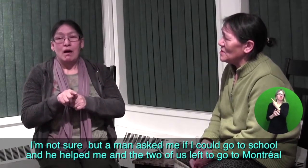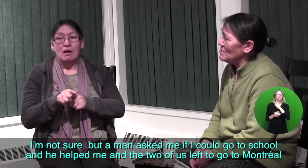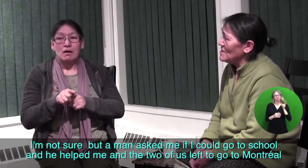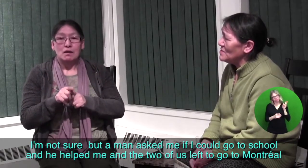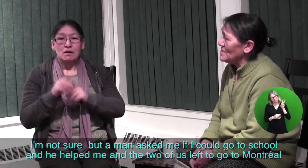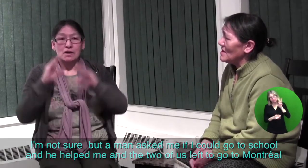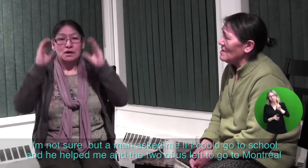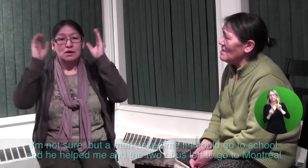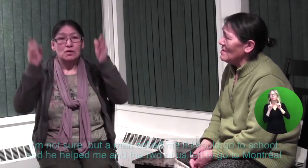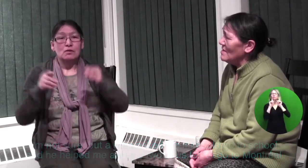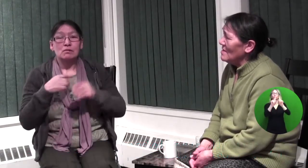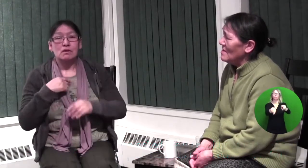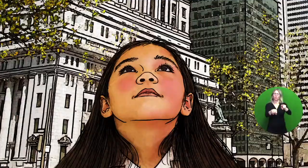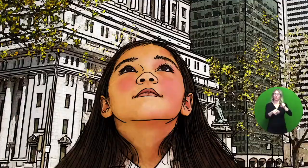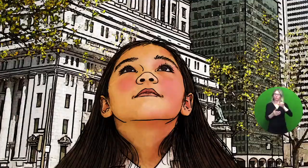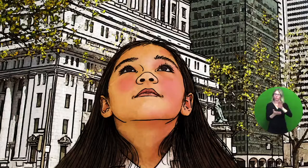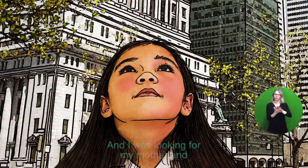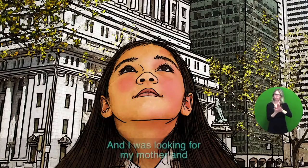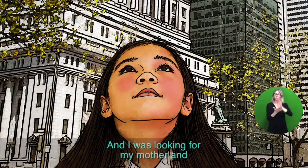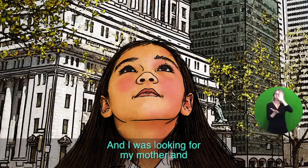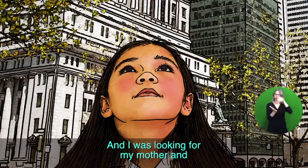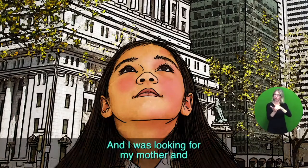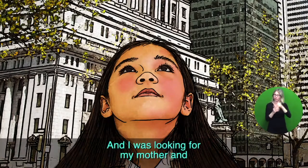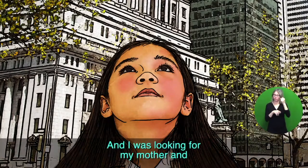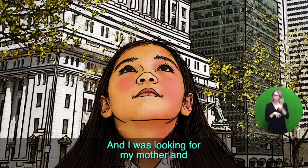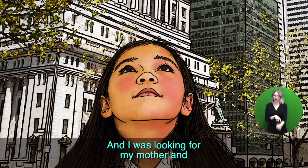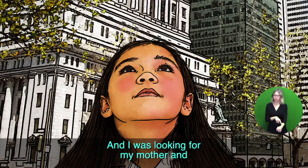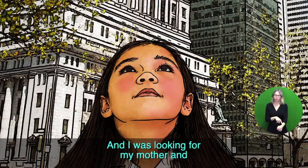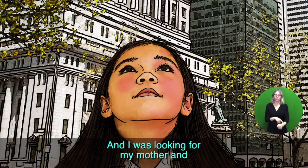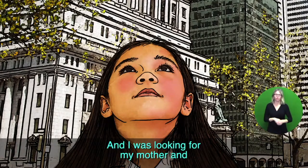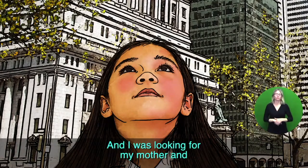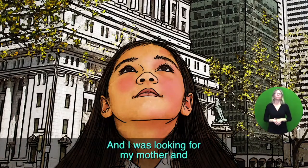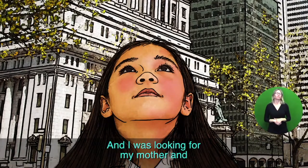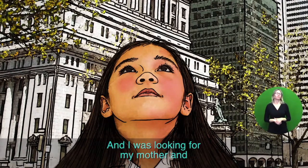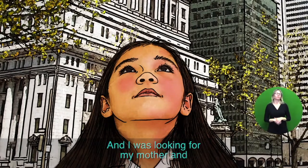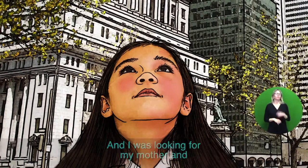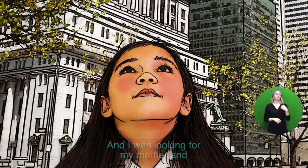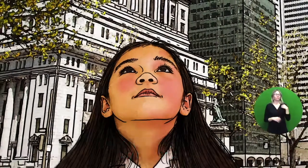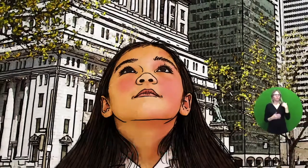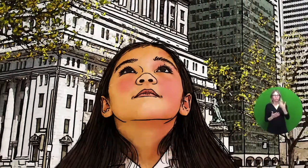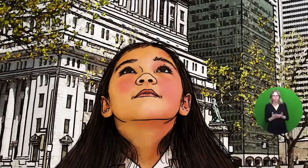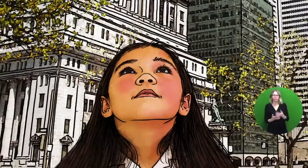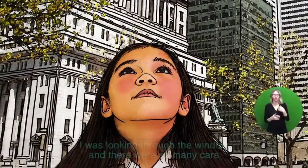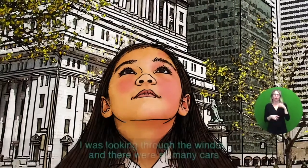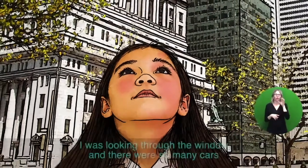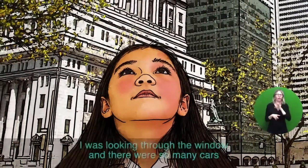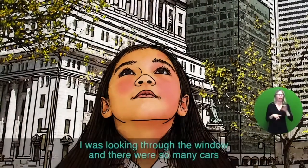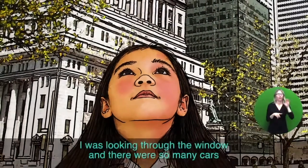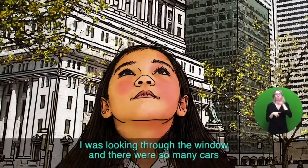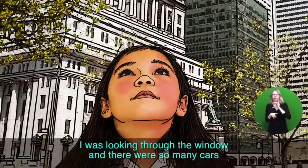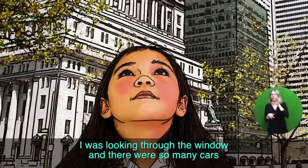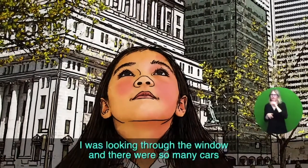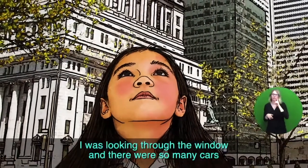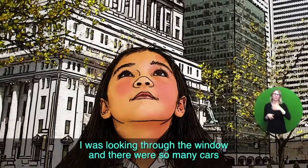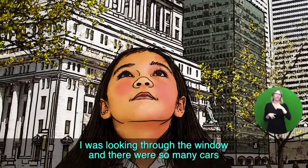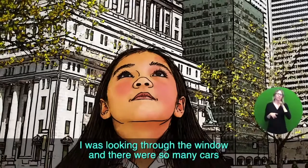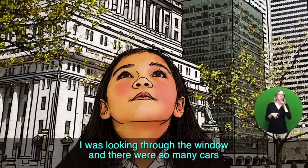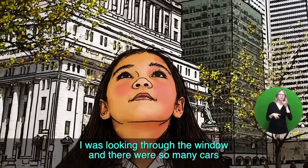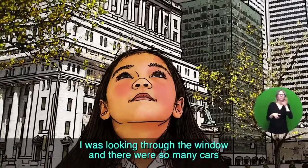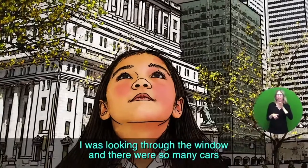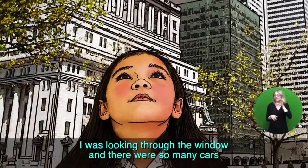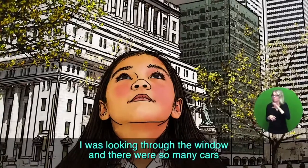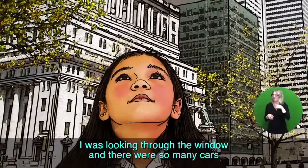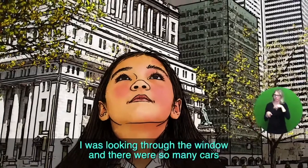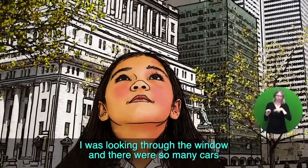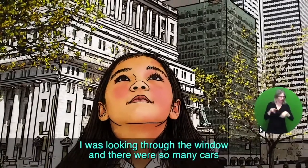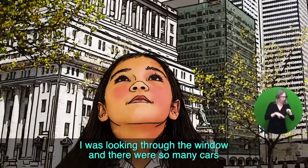then went to Montreal school. And she was looking for her mother and keep looking through the window, and